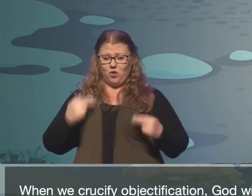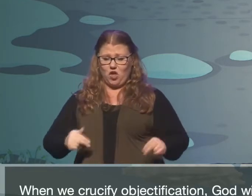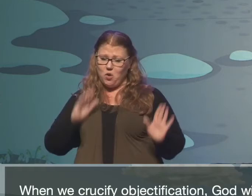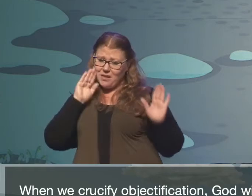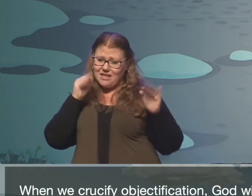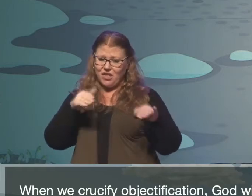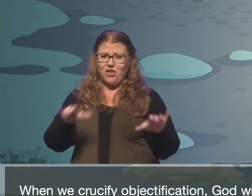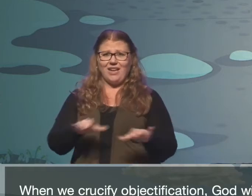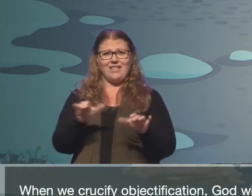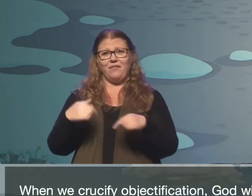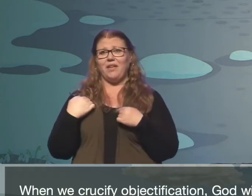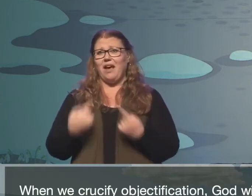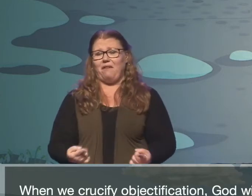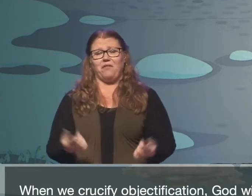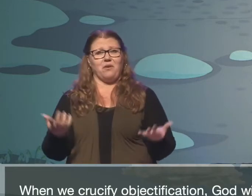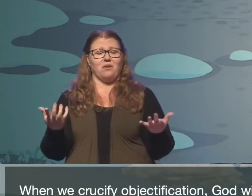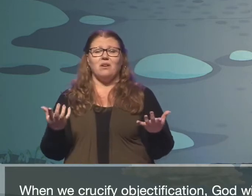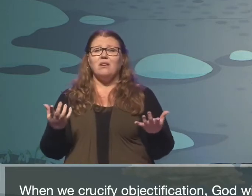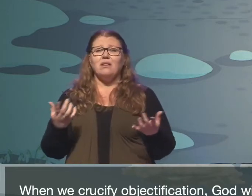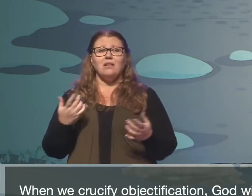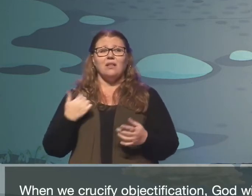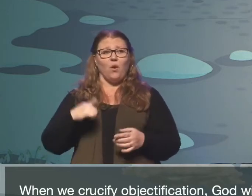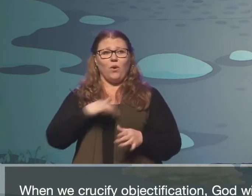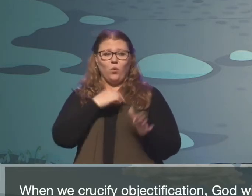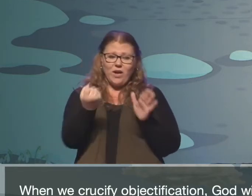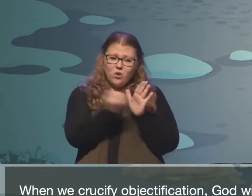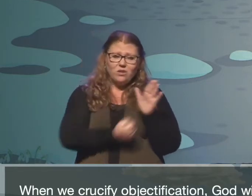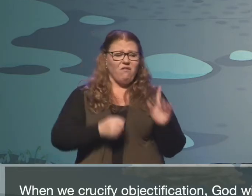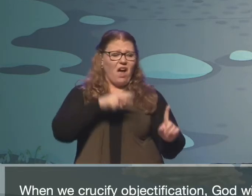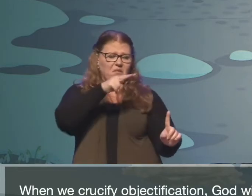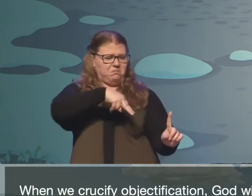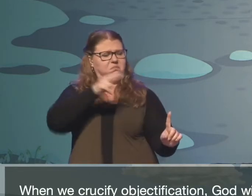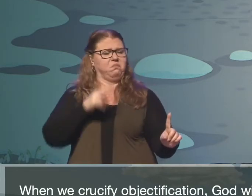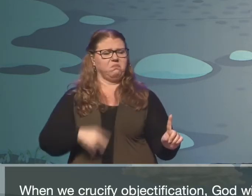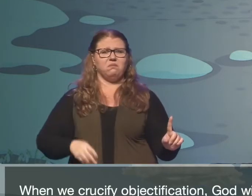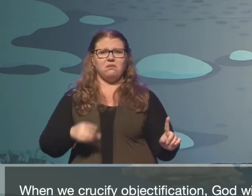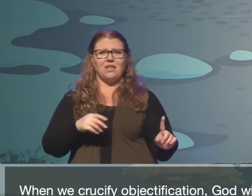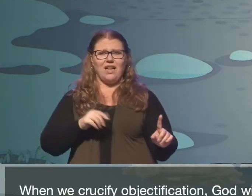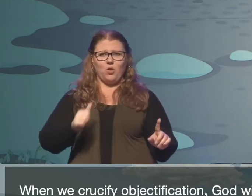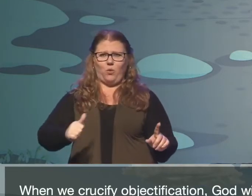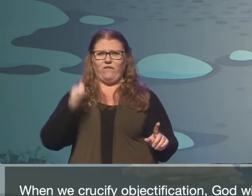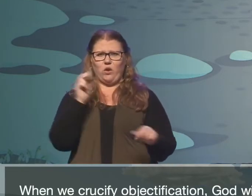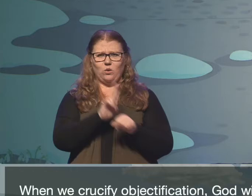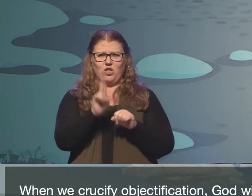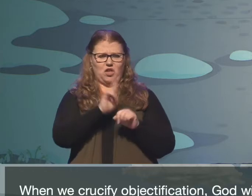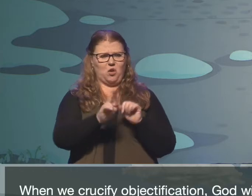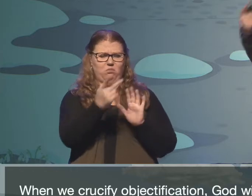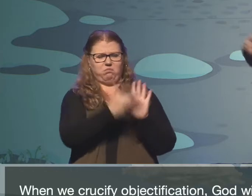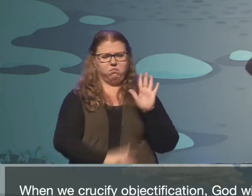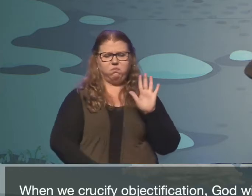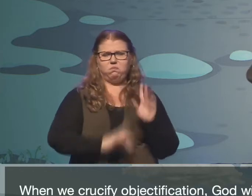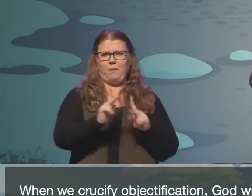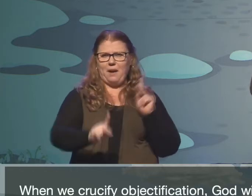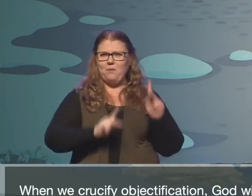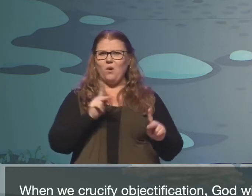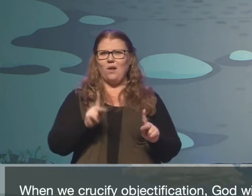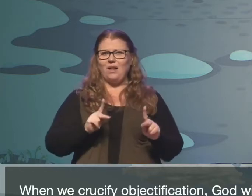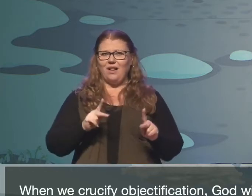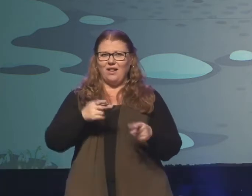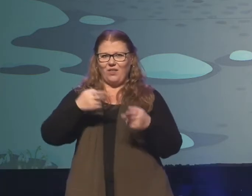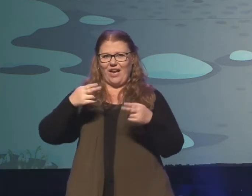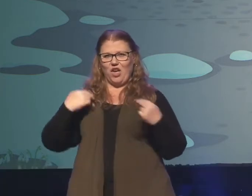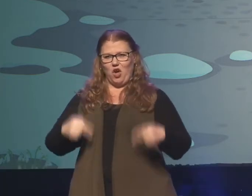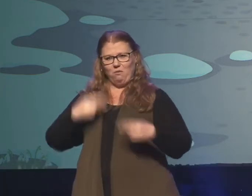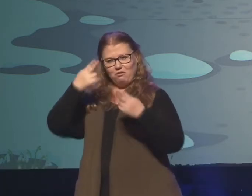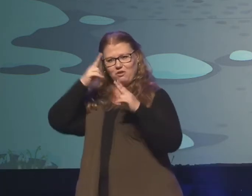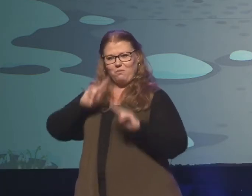ever. And so when we crucify objectification, when we refuse to use people as objects, human dignity starts to flourish. And here's the